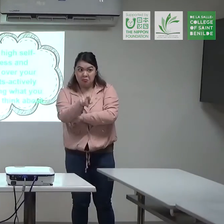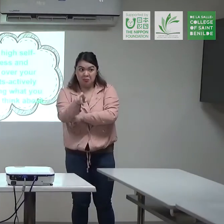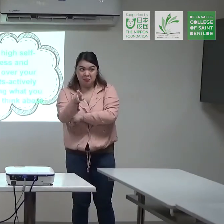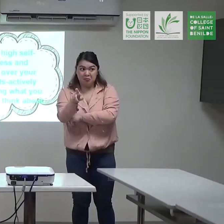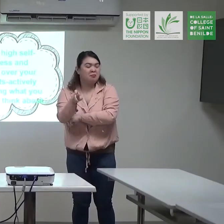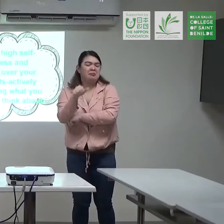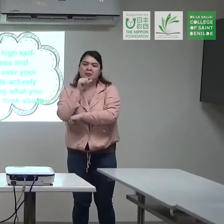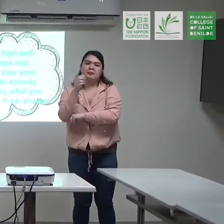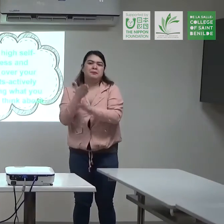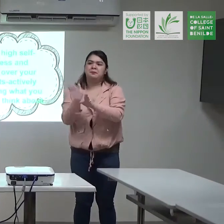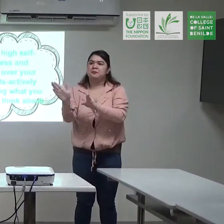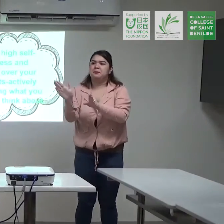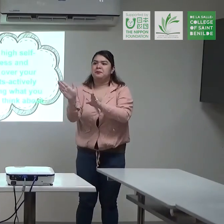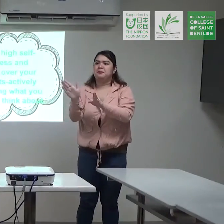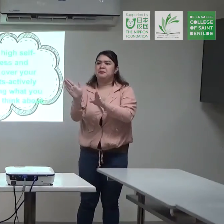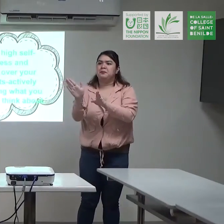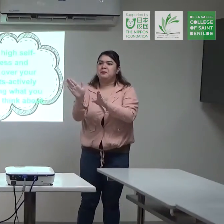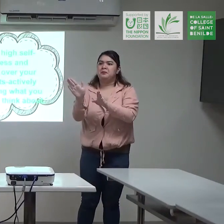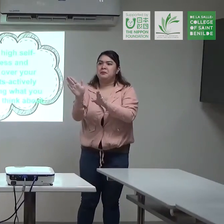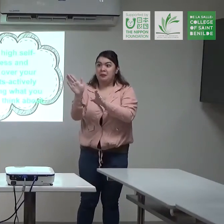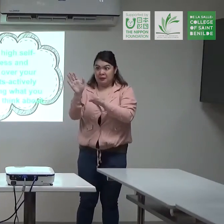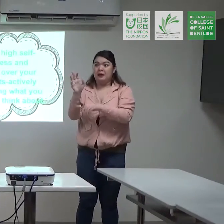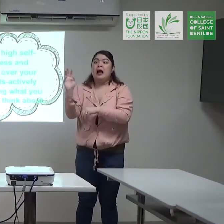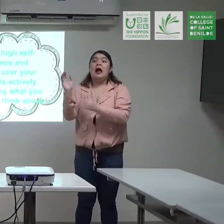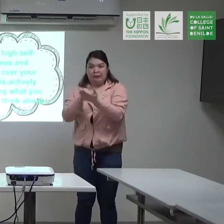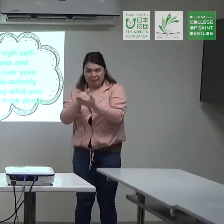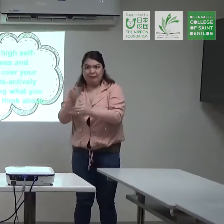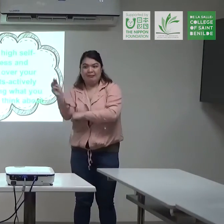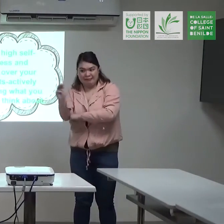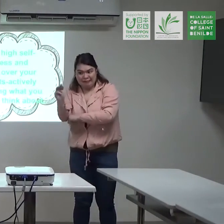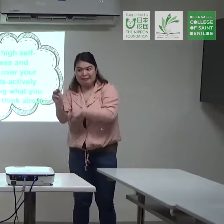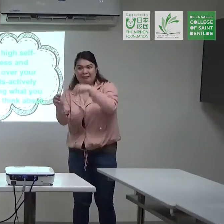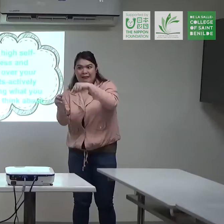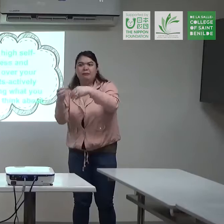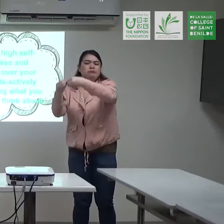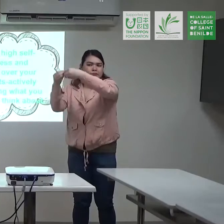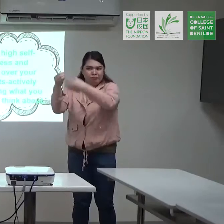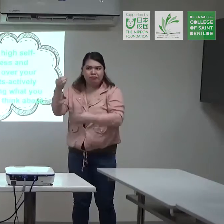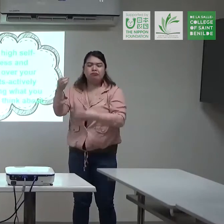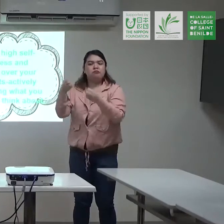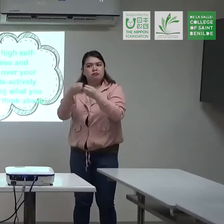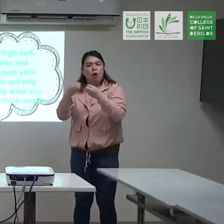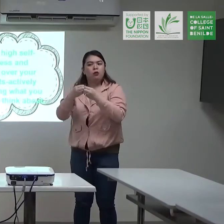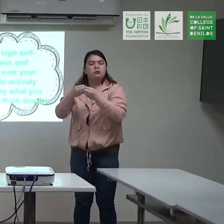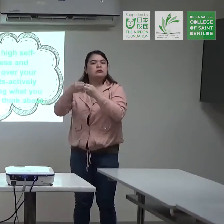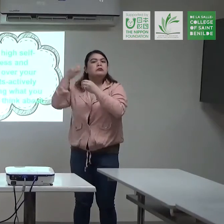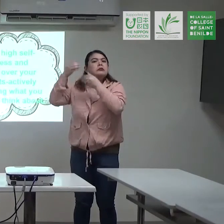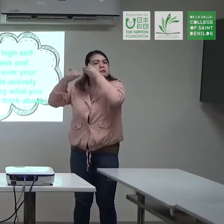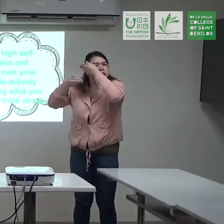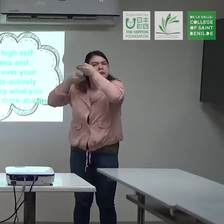Certainly not. Because metacognition demands a controlled,